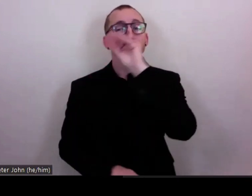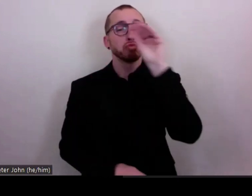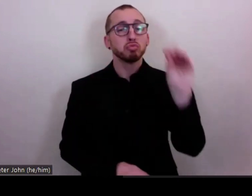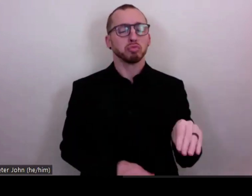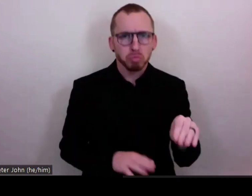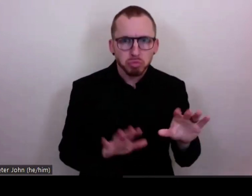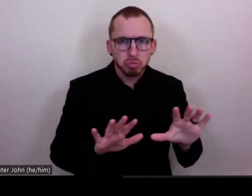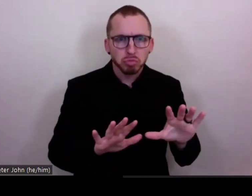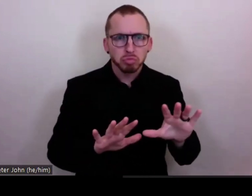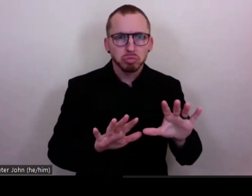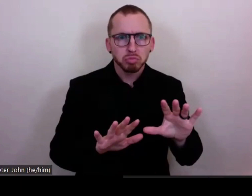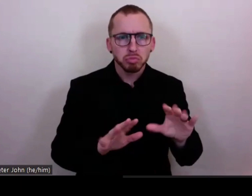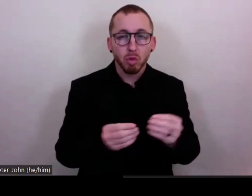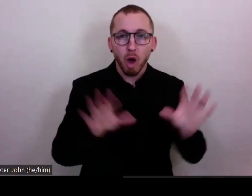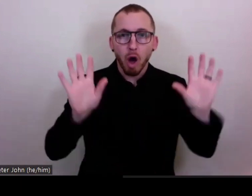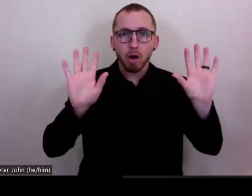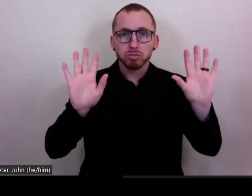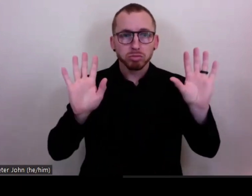bed.